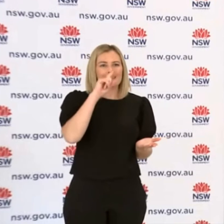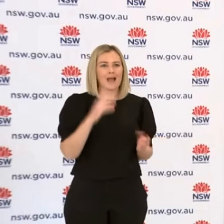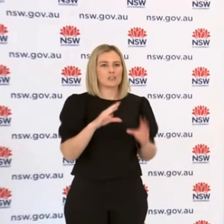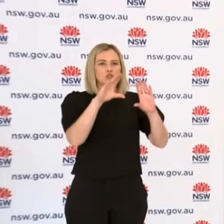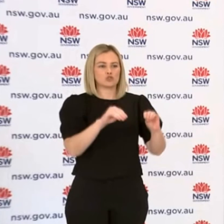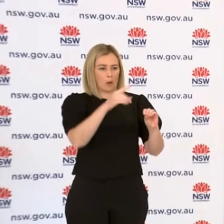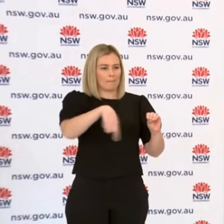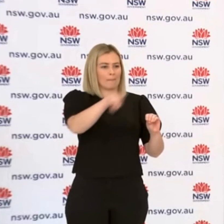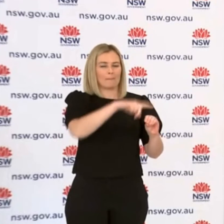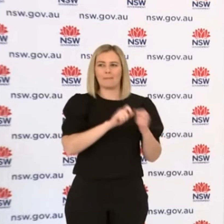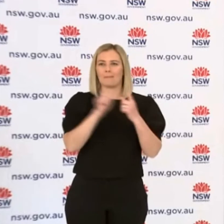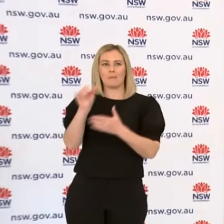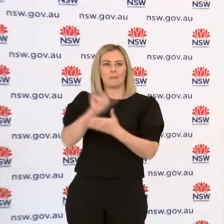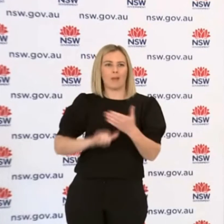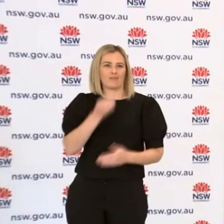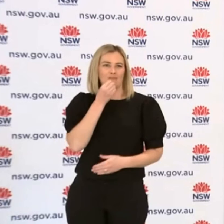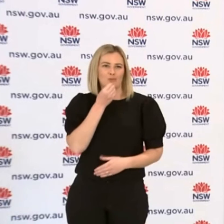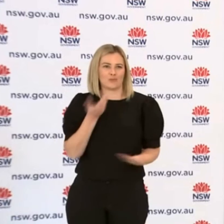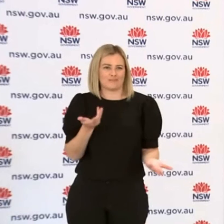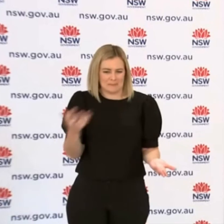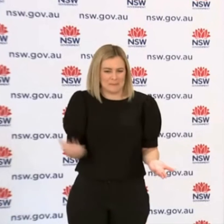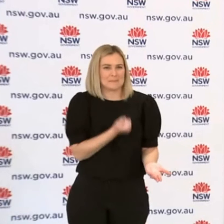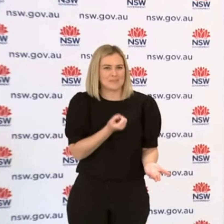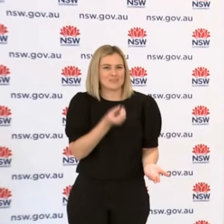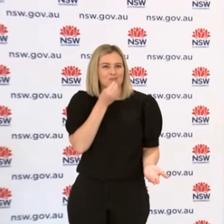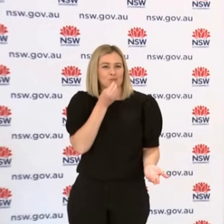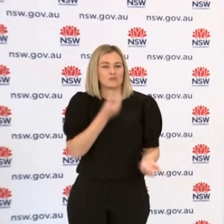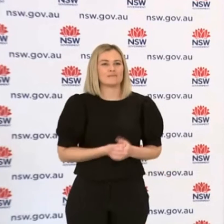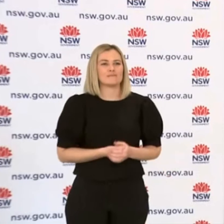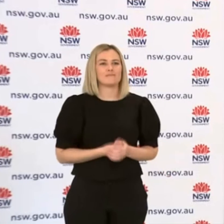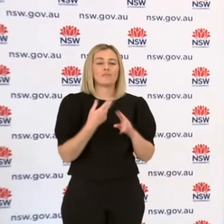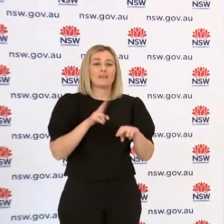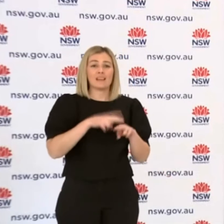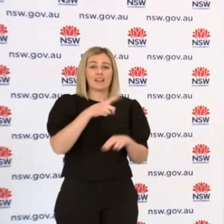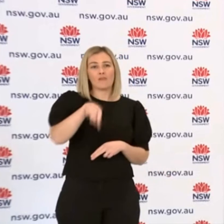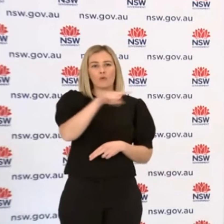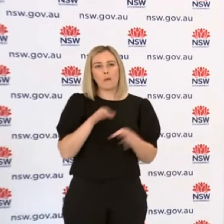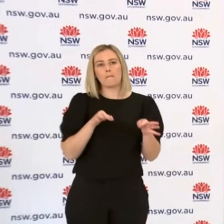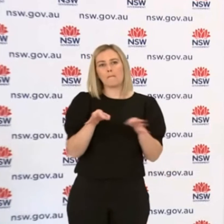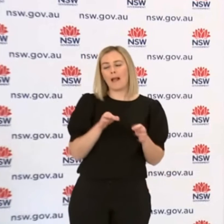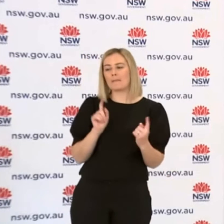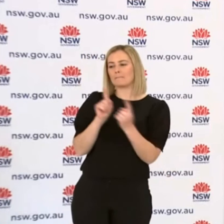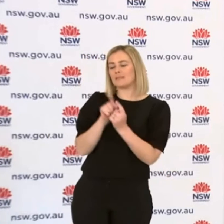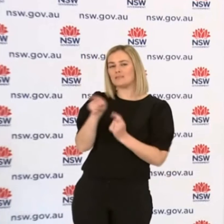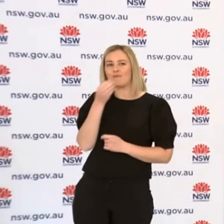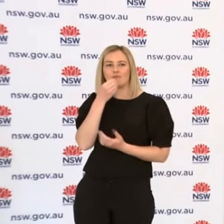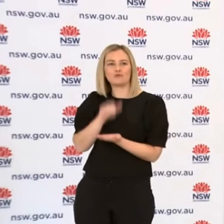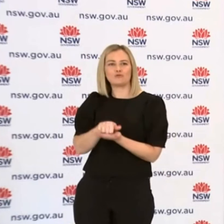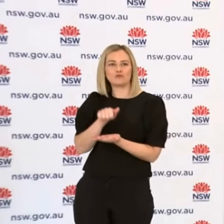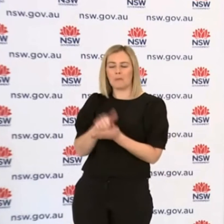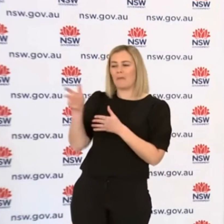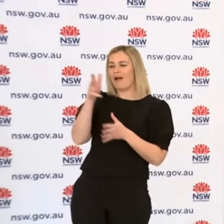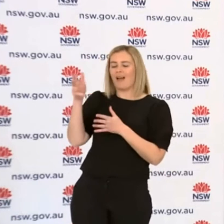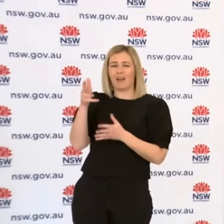that anybody would consider. If people decide to hang out together in the grocery shop or in the supermarket, well, it's just plain